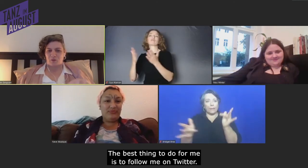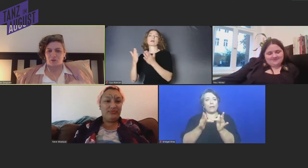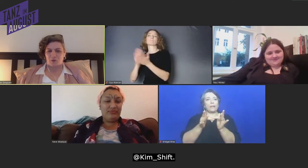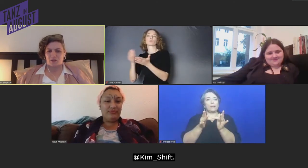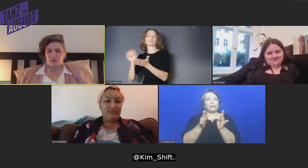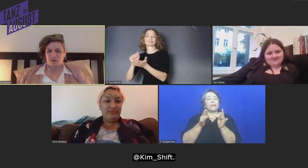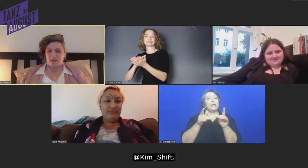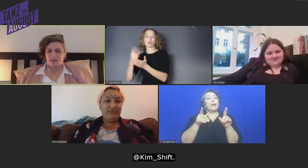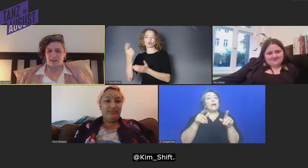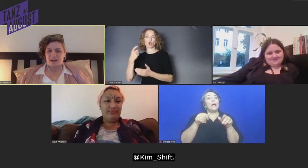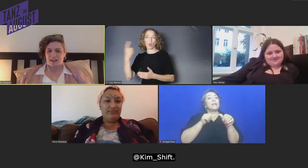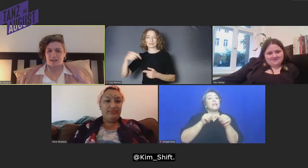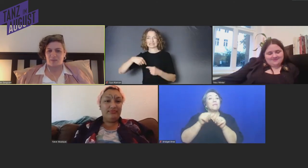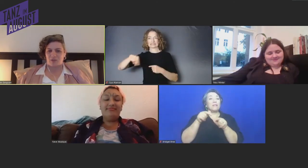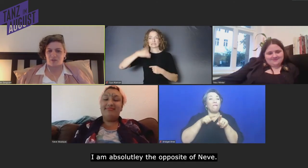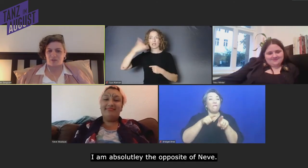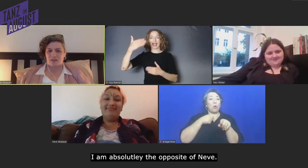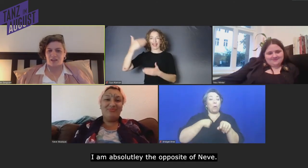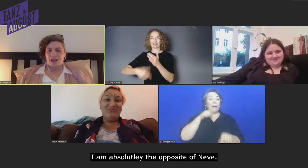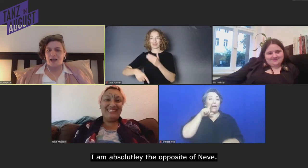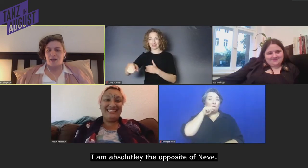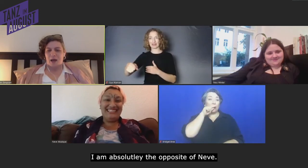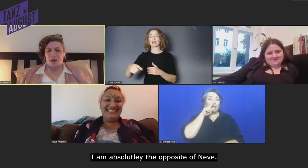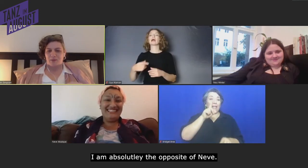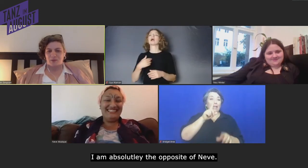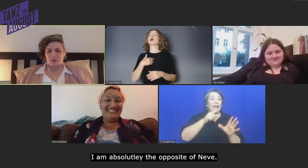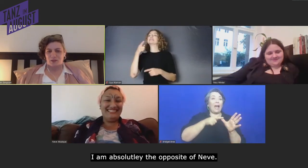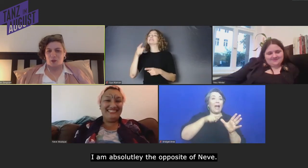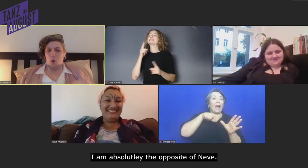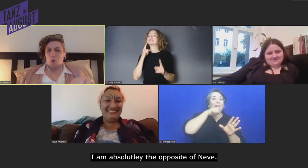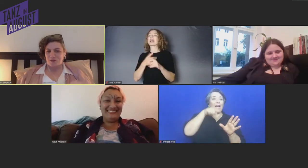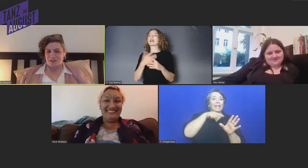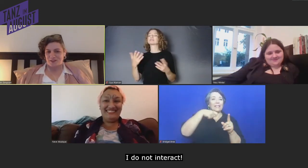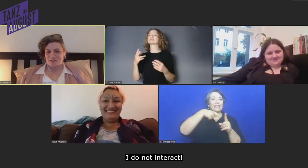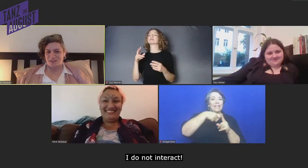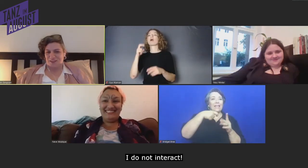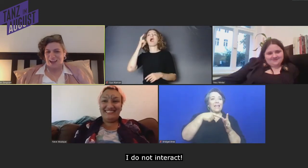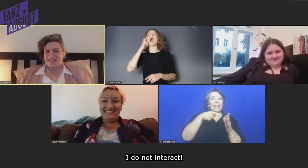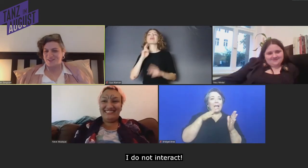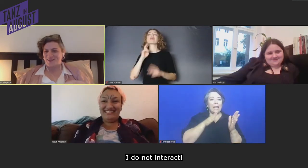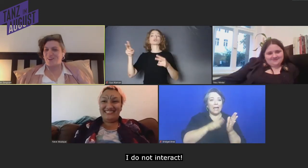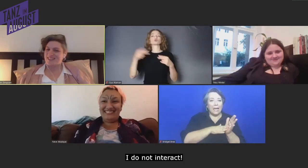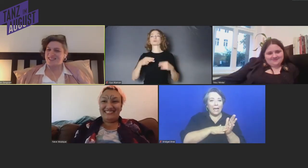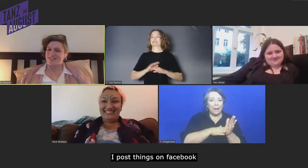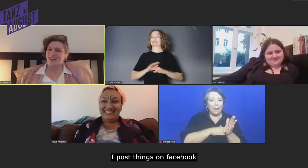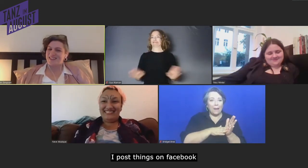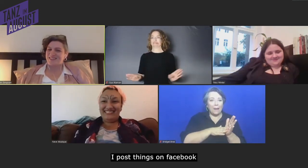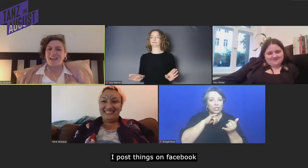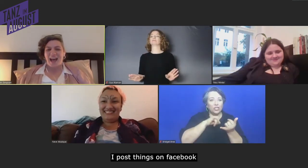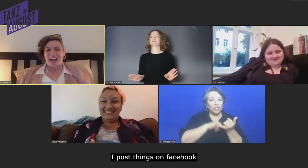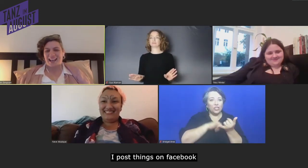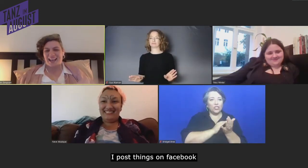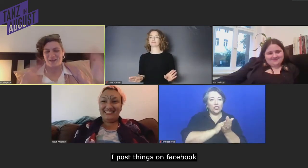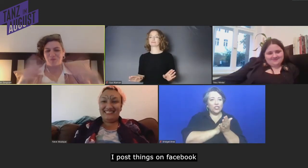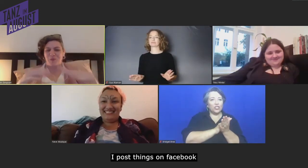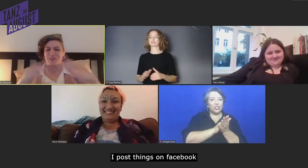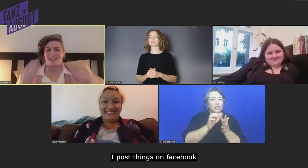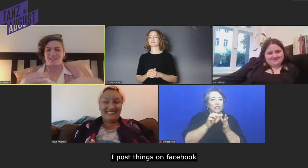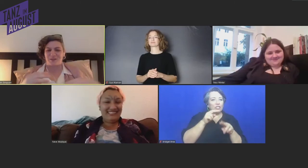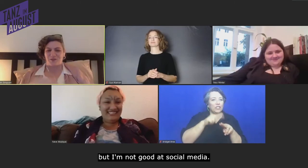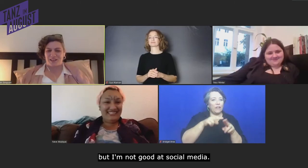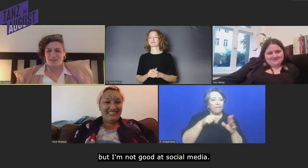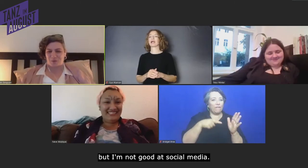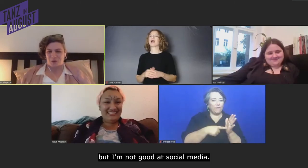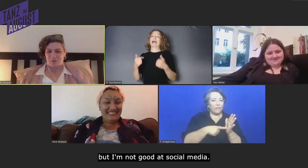me on Twitter, I think, at Kim Shift. I am absolutely the opposite of Neve. I do not interact. I kind of post things